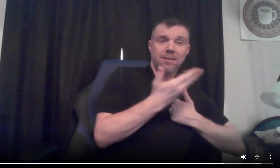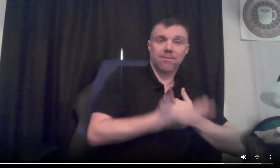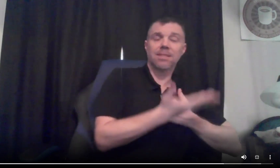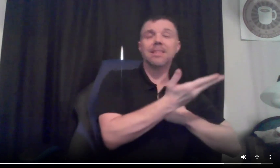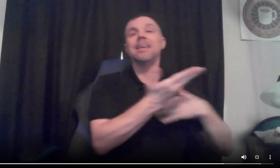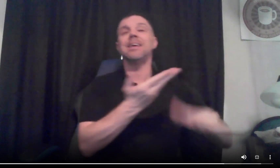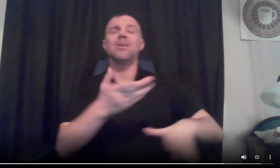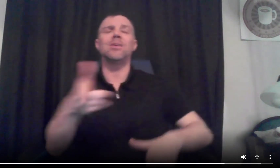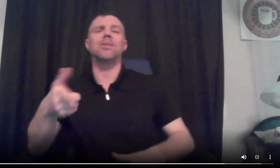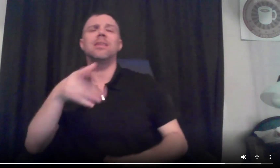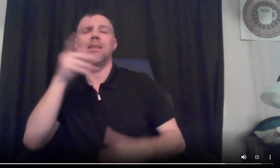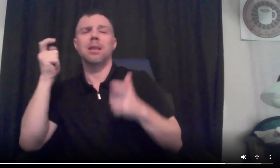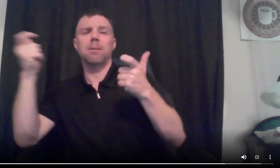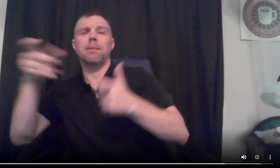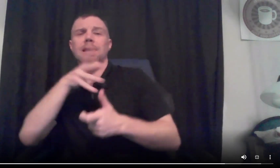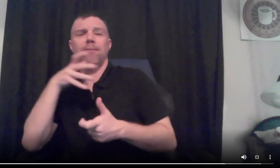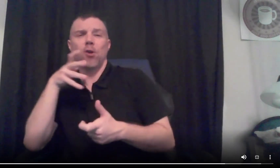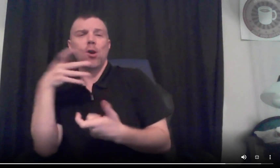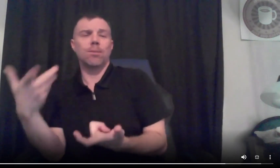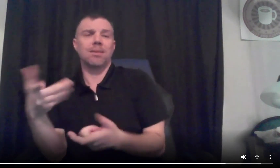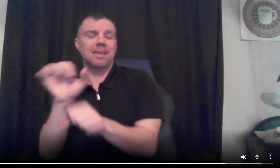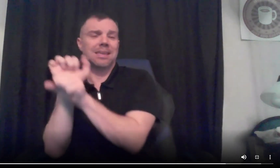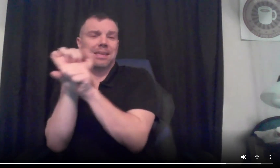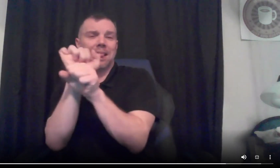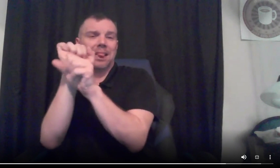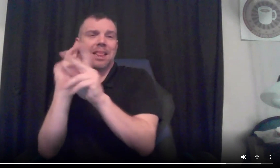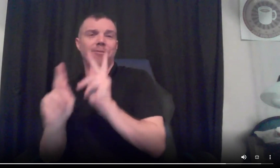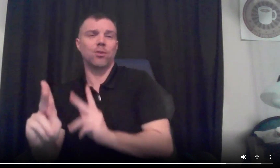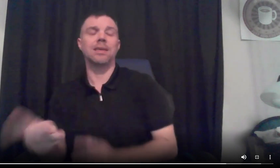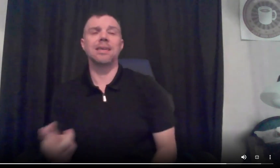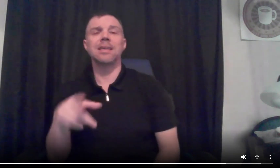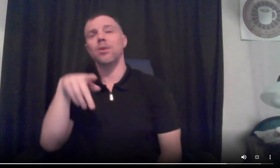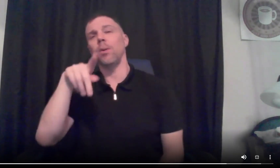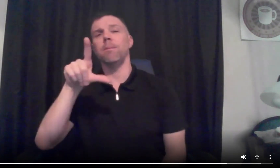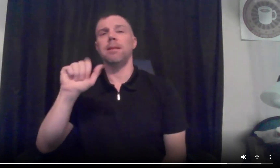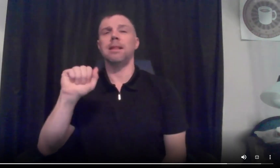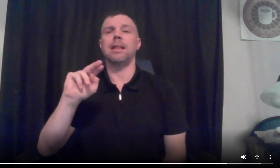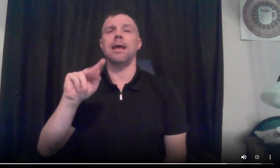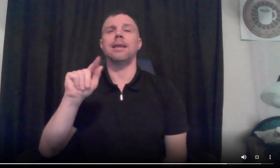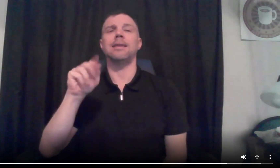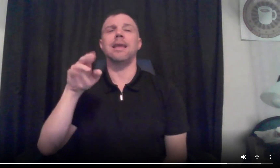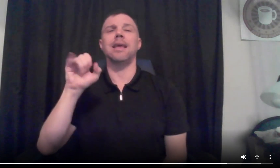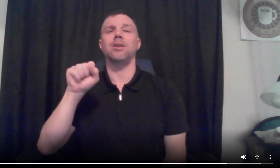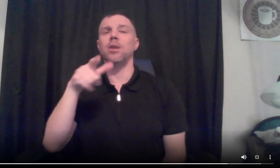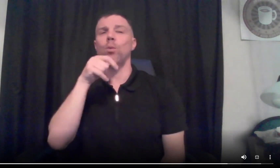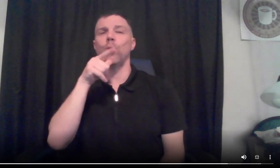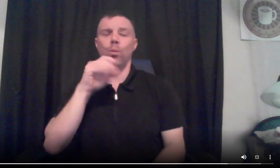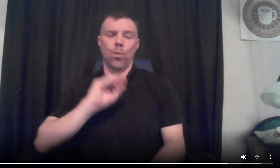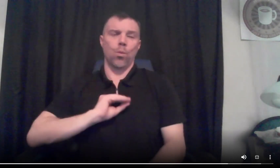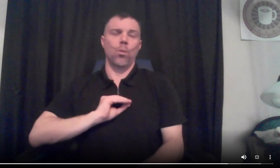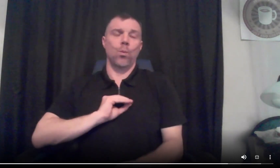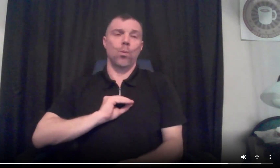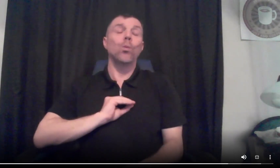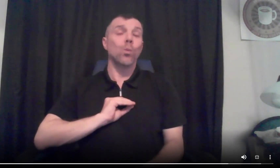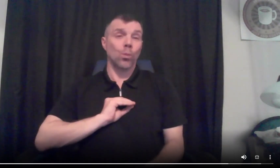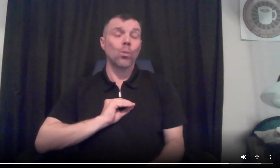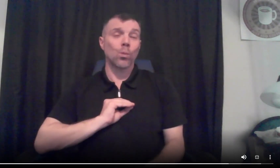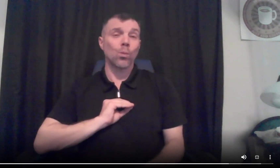immigrants came here to work from other countries and went to the North. And then, of course, the South, they